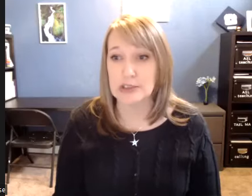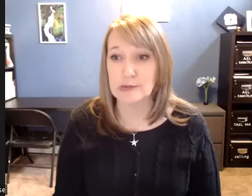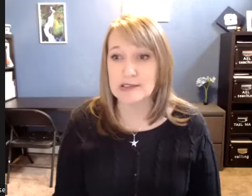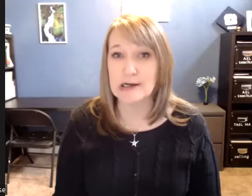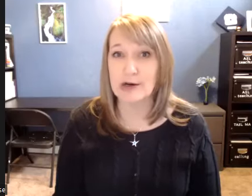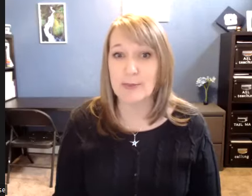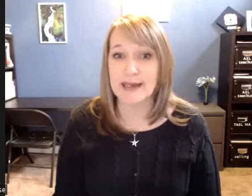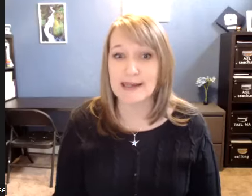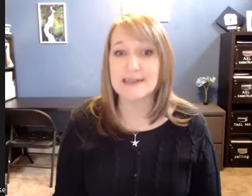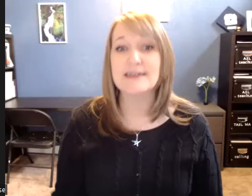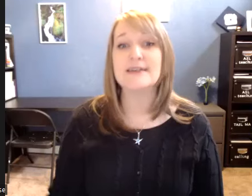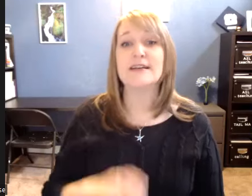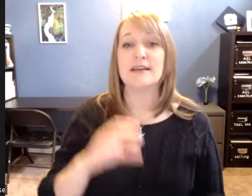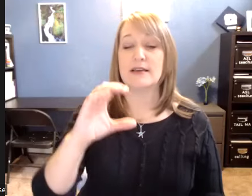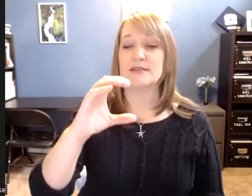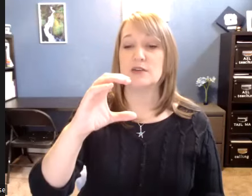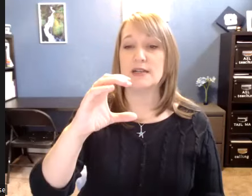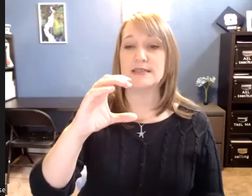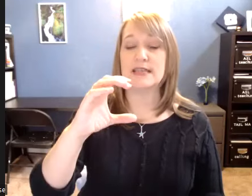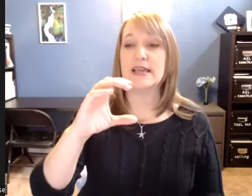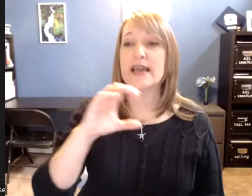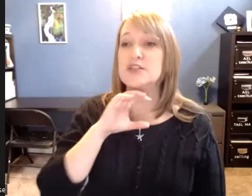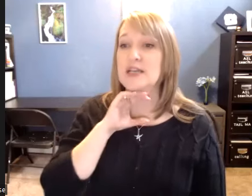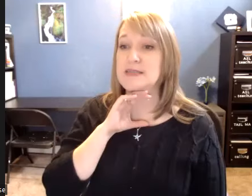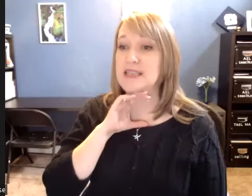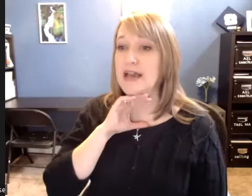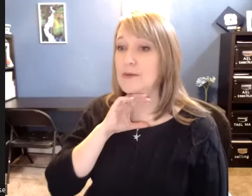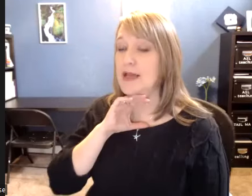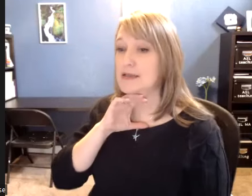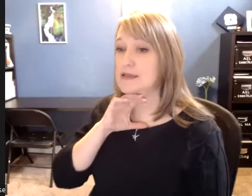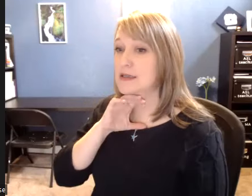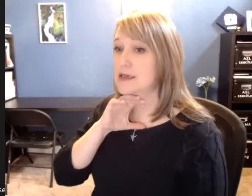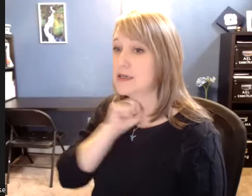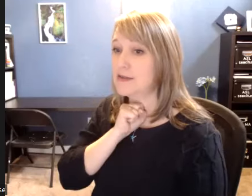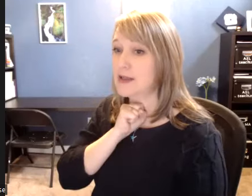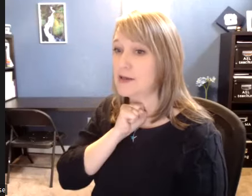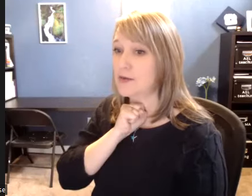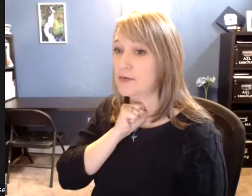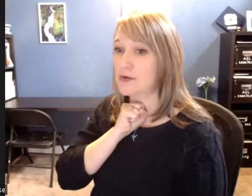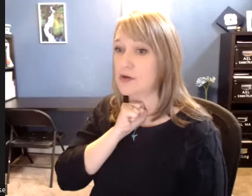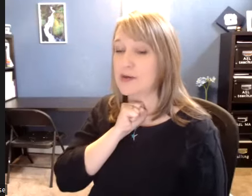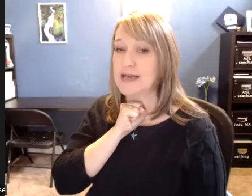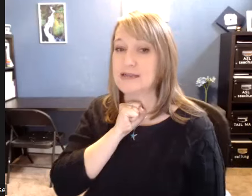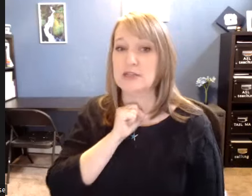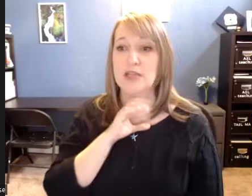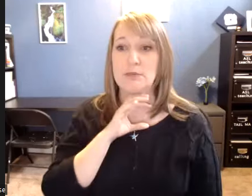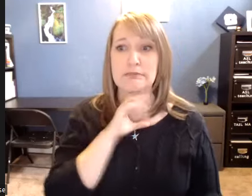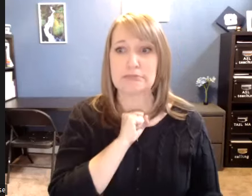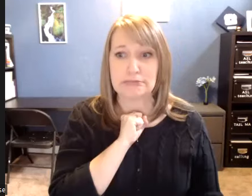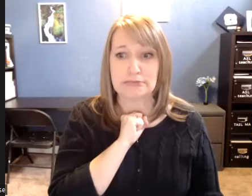shoot, oh man. Okay, so you want a C hand shape sideways, and then you go to an S hand shape.